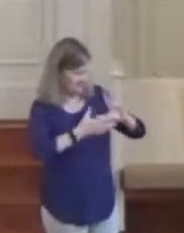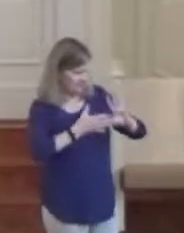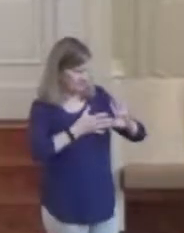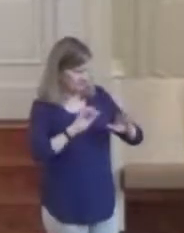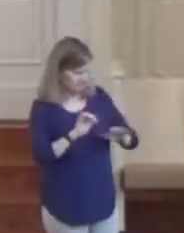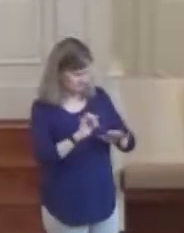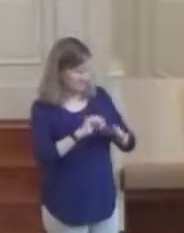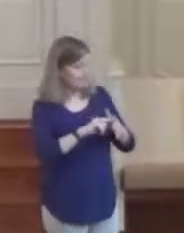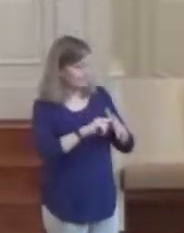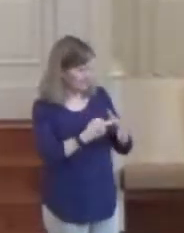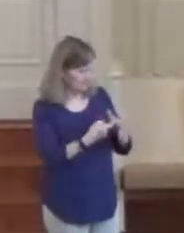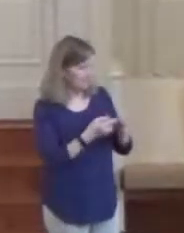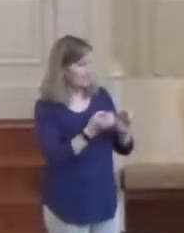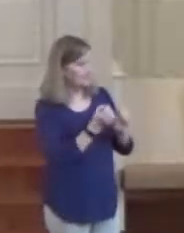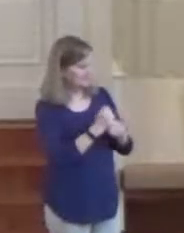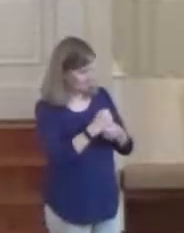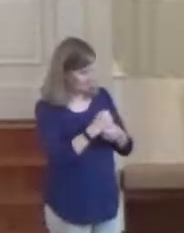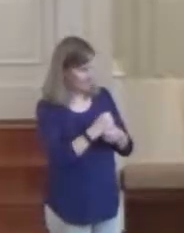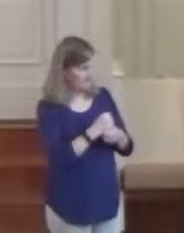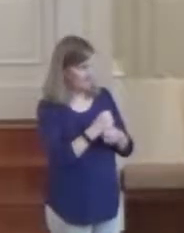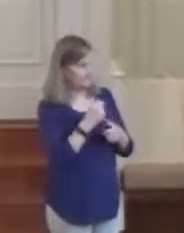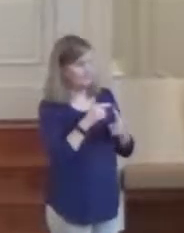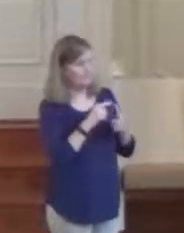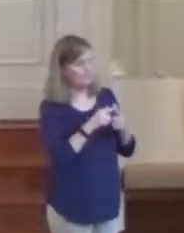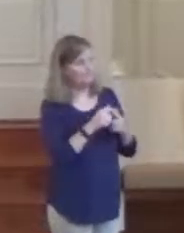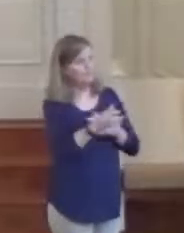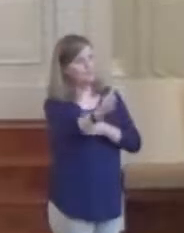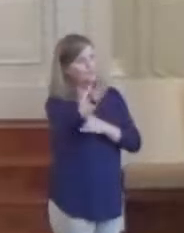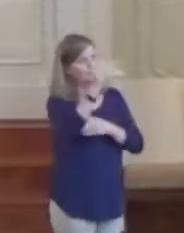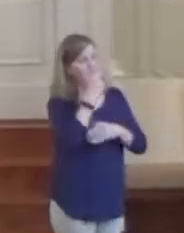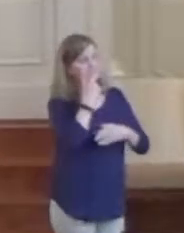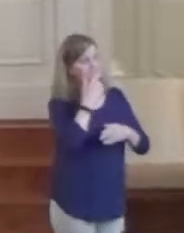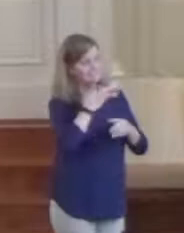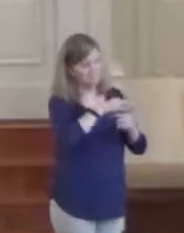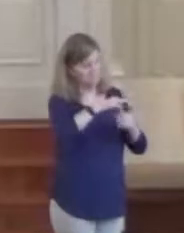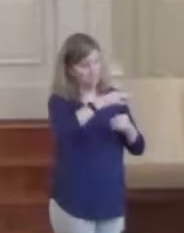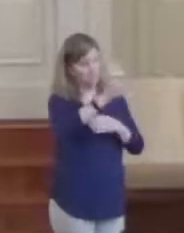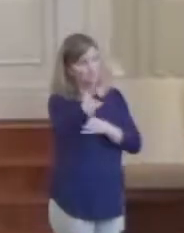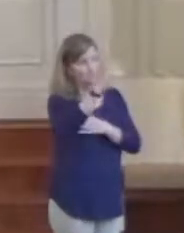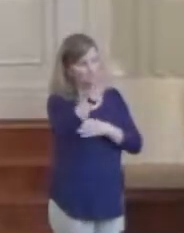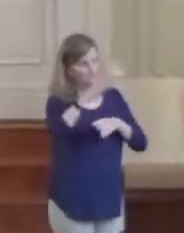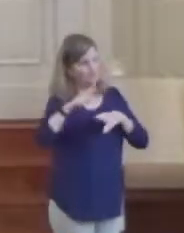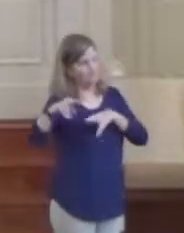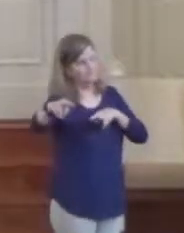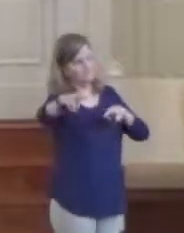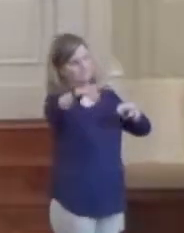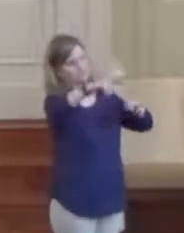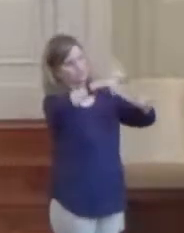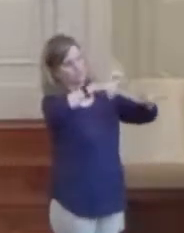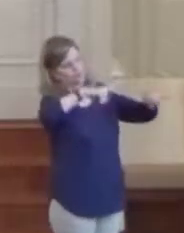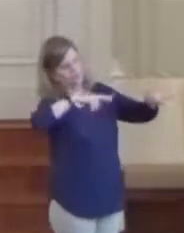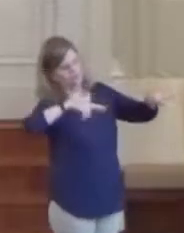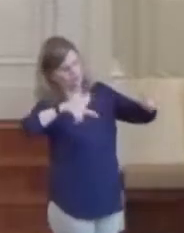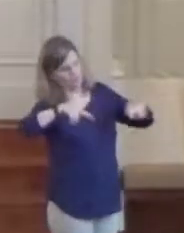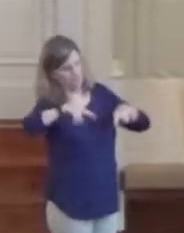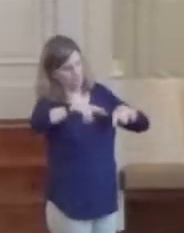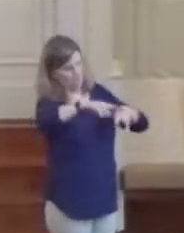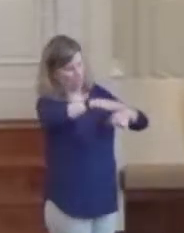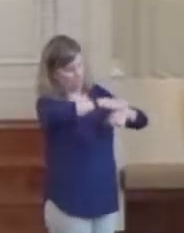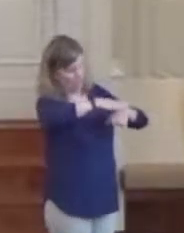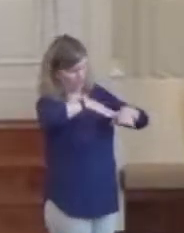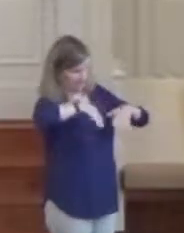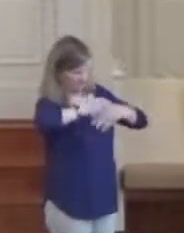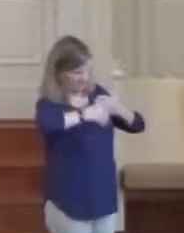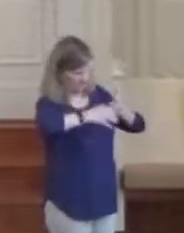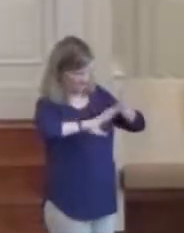creation. And then we have God. It says the Spirit of God is hovering over this formless void. Now, the